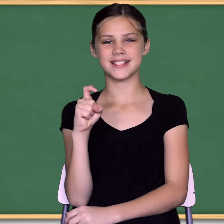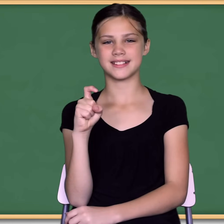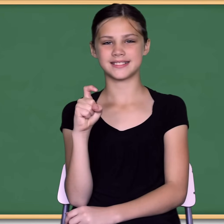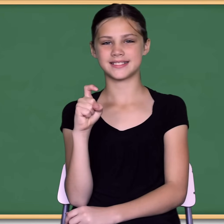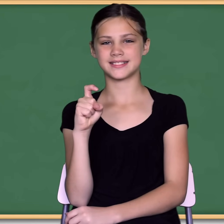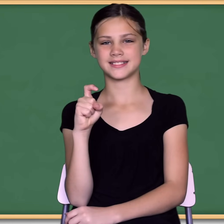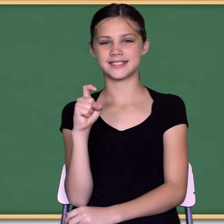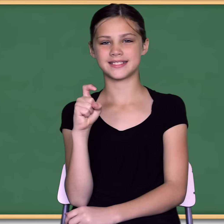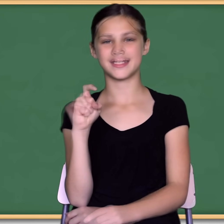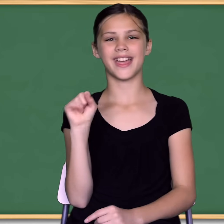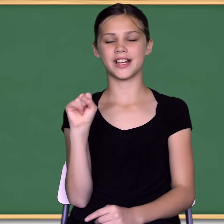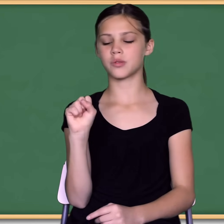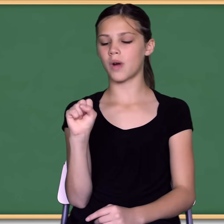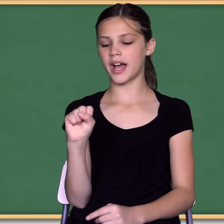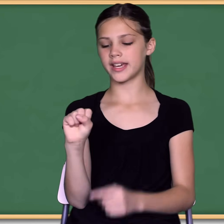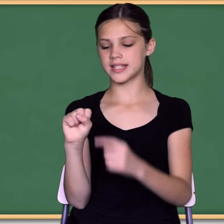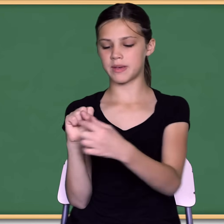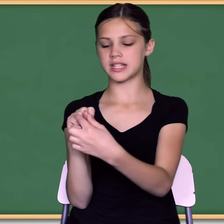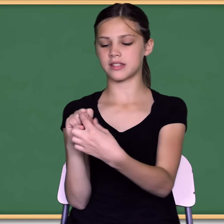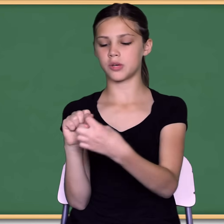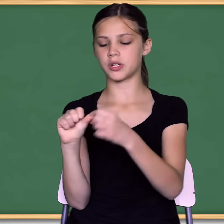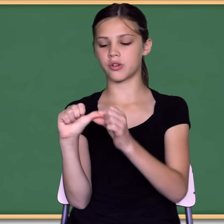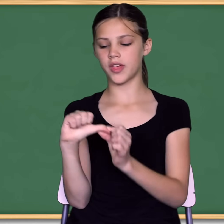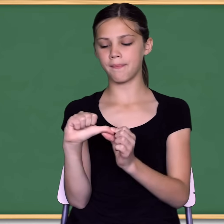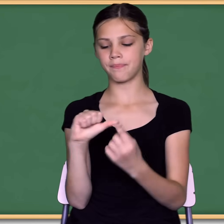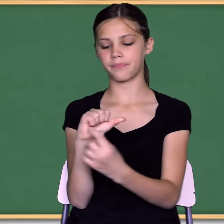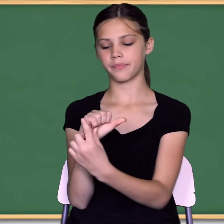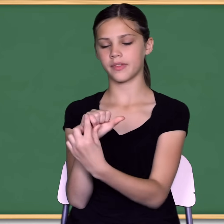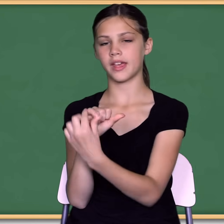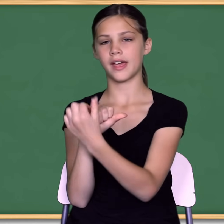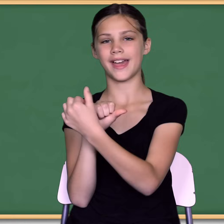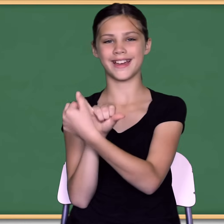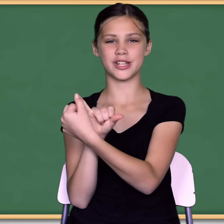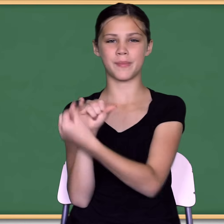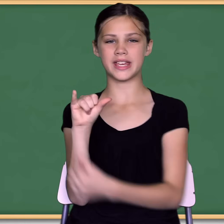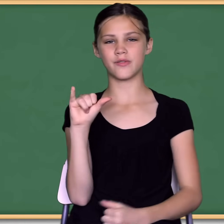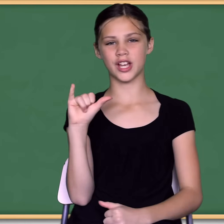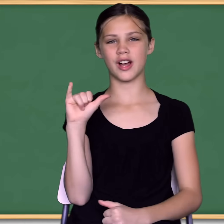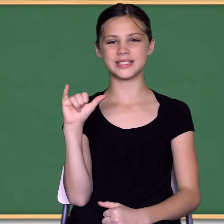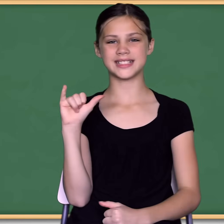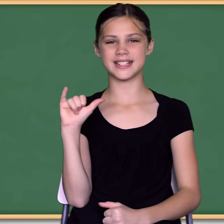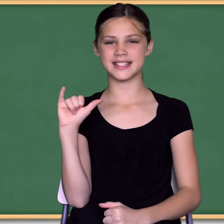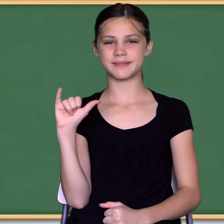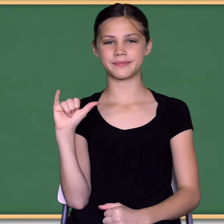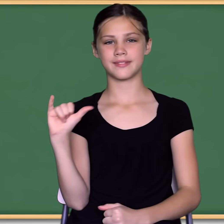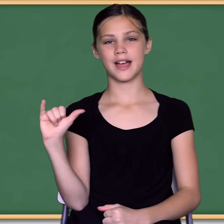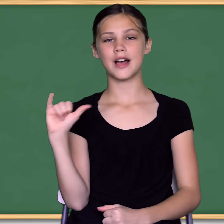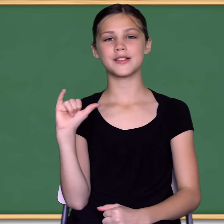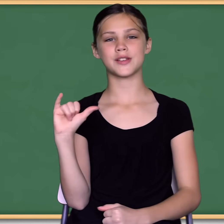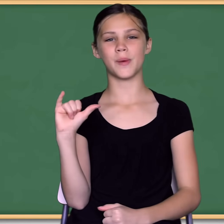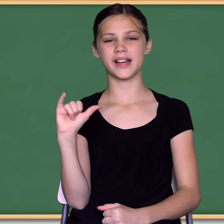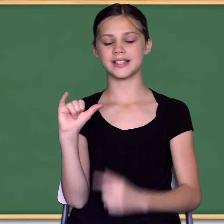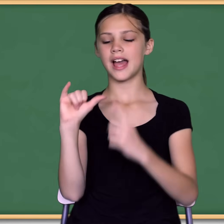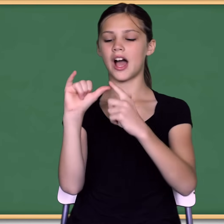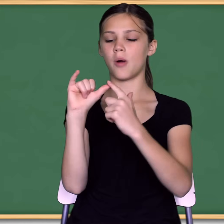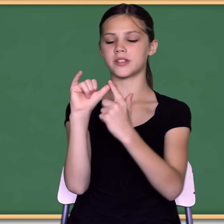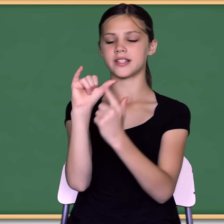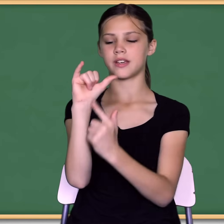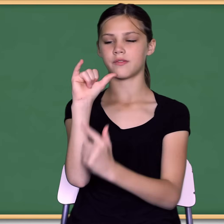X. And Y is basically you put your thumb and your pinky finger out like this. So Y. Almost as